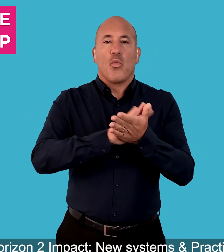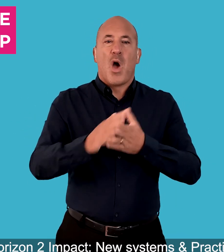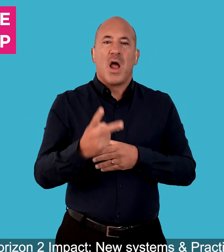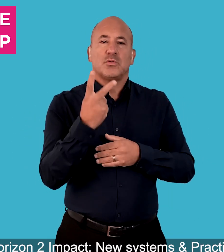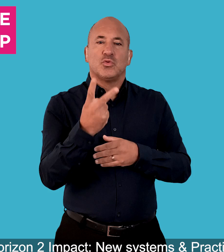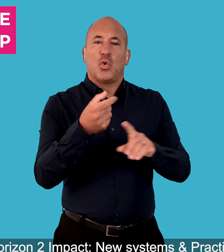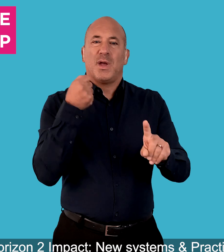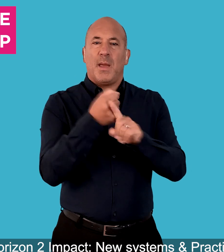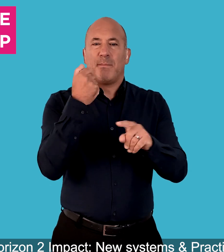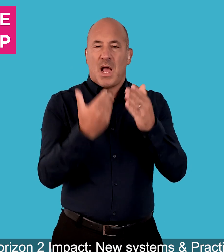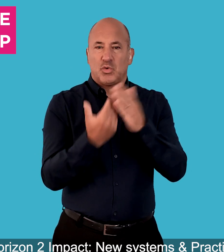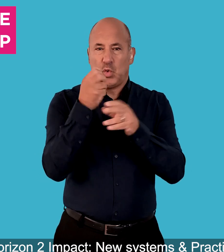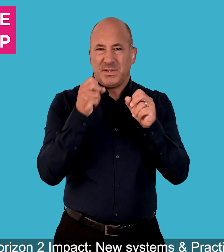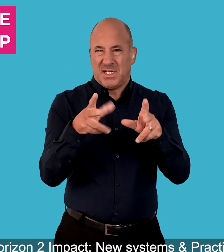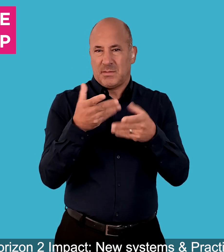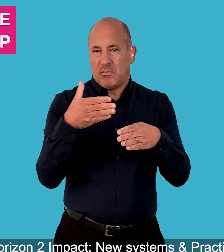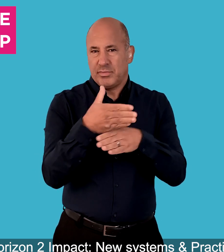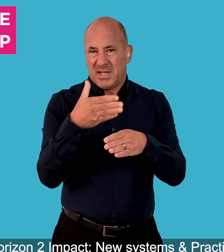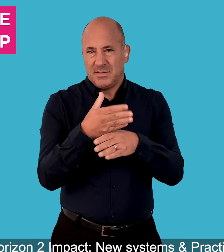Horizon 2 impact, new systems and practice.